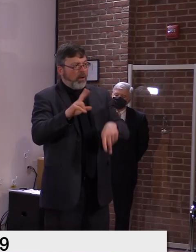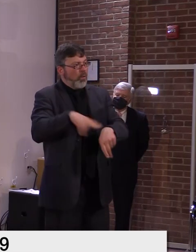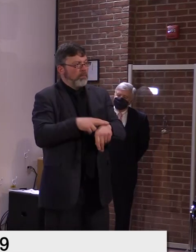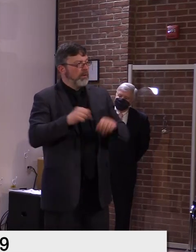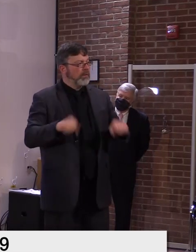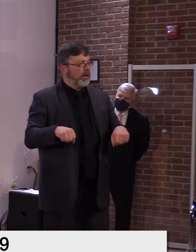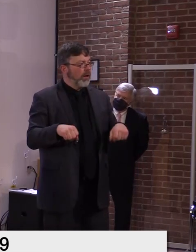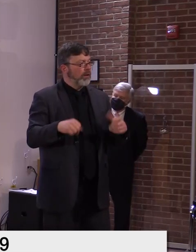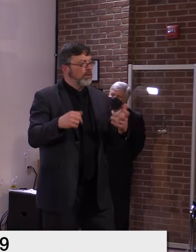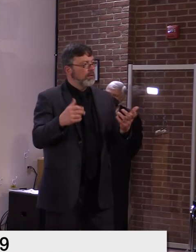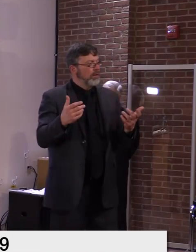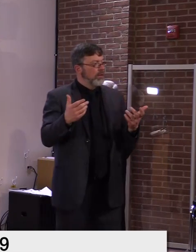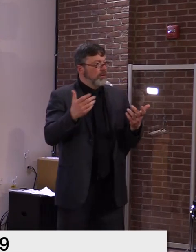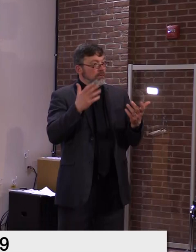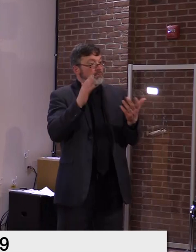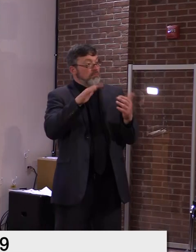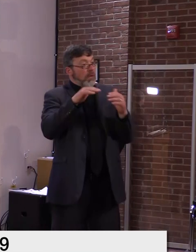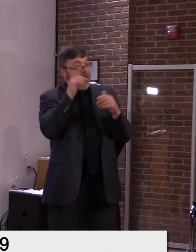instruction.